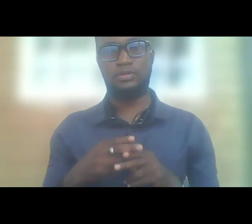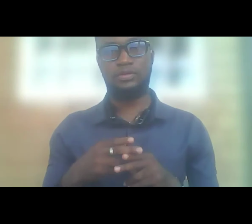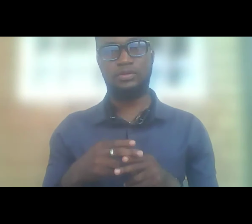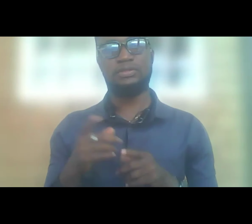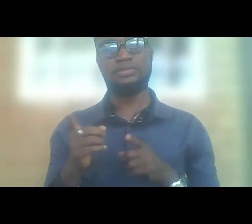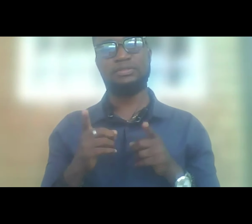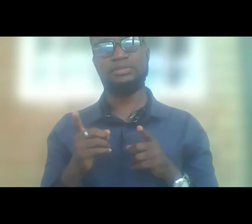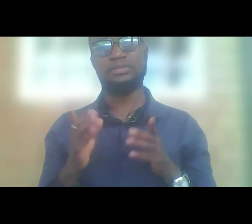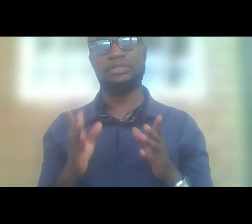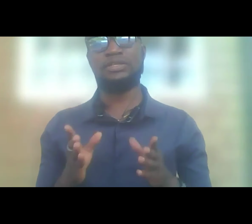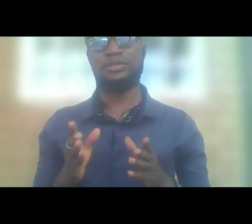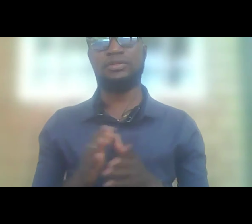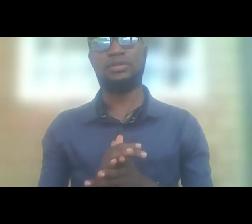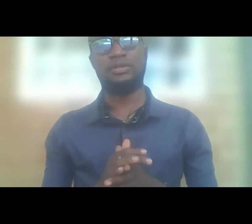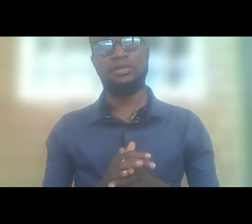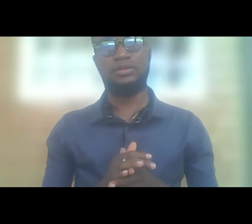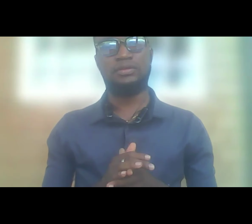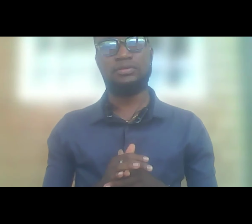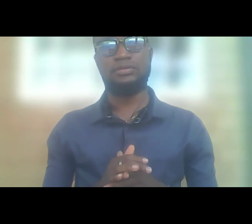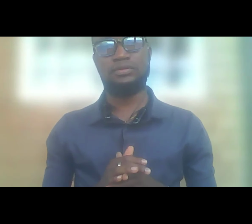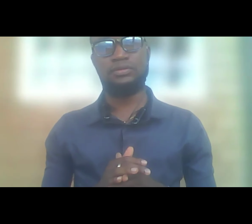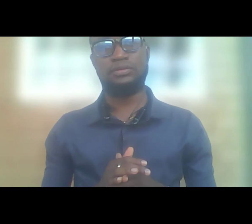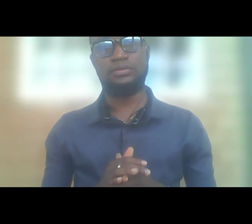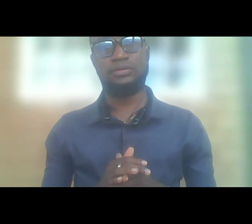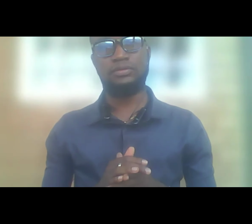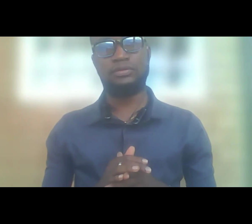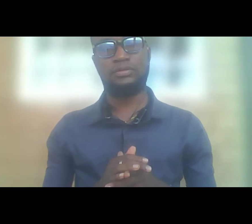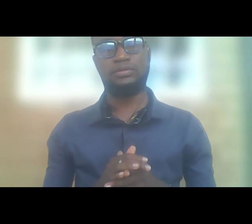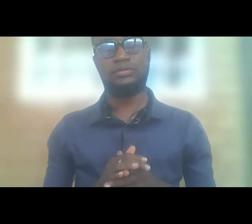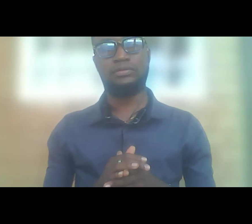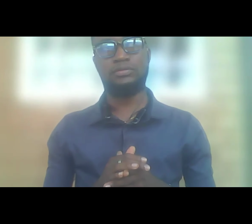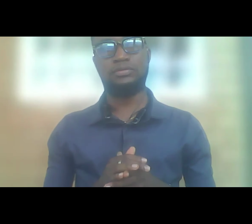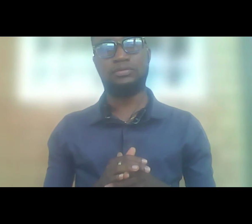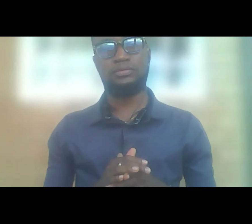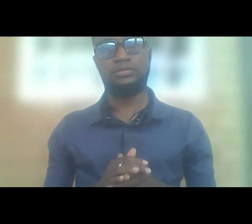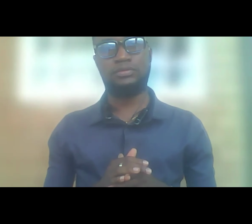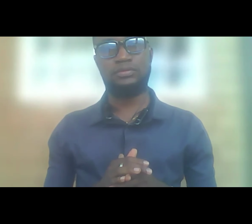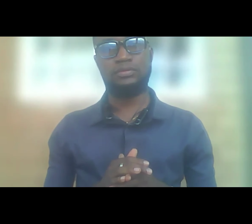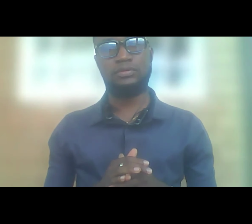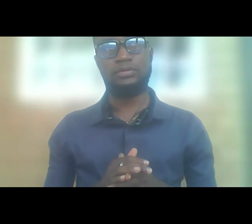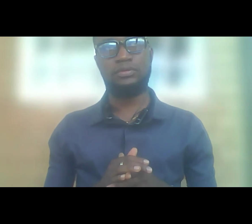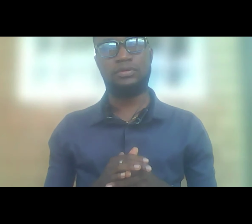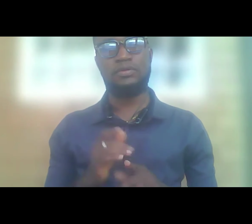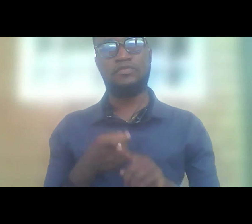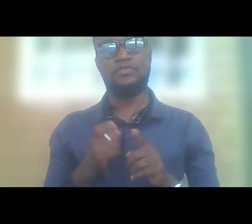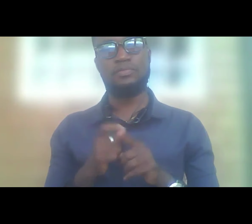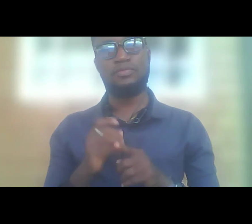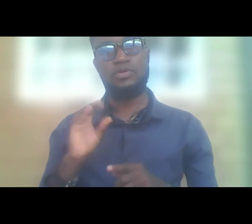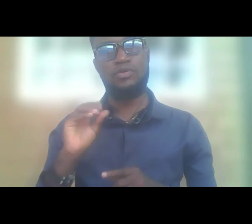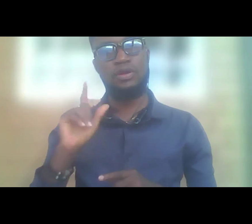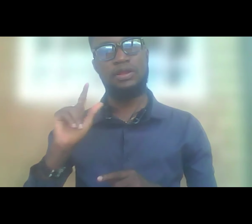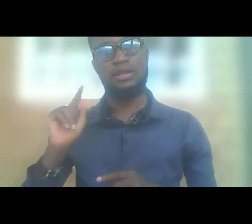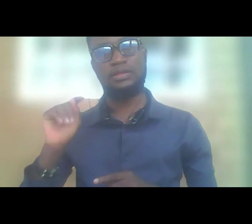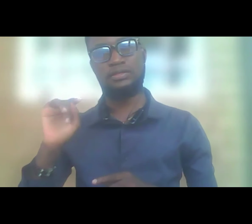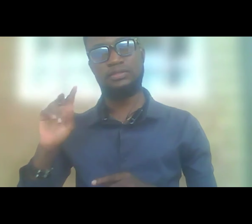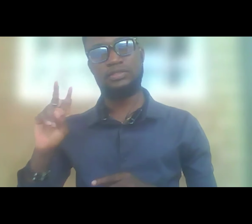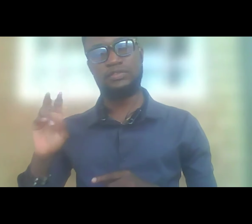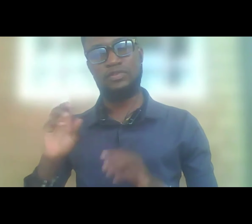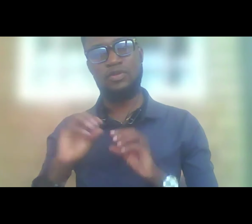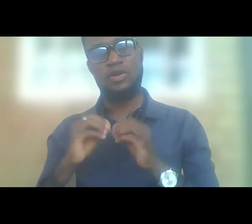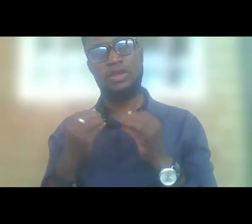Hello. Yes, you can go ahead. Linus Mandua, Executive Director for Parents of Disabled